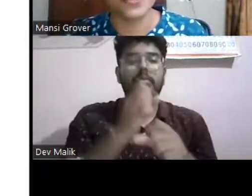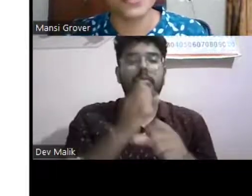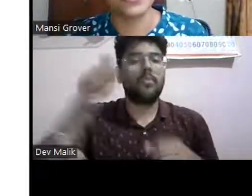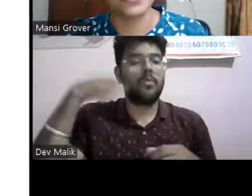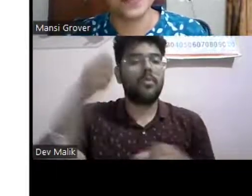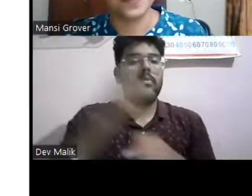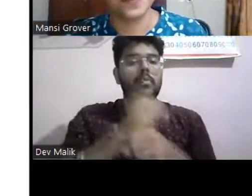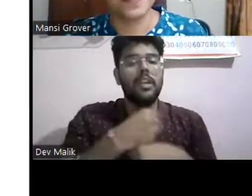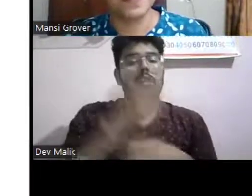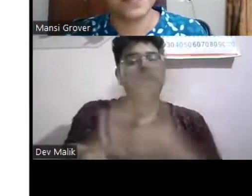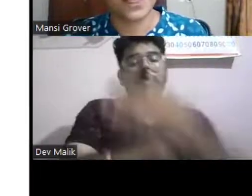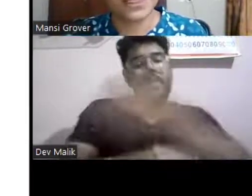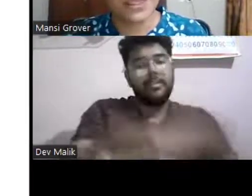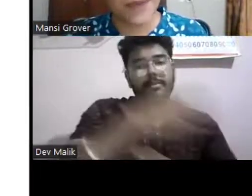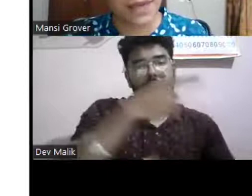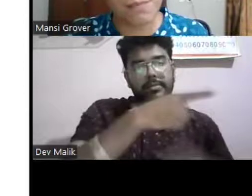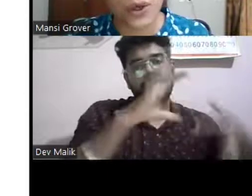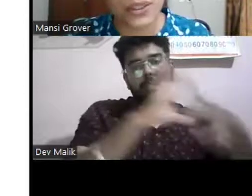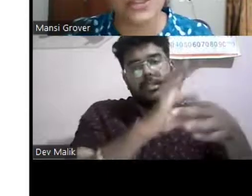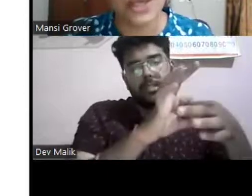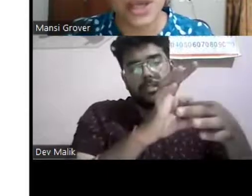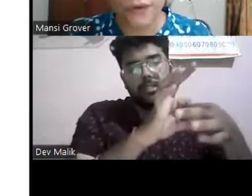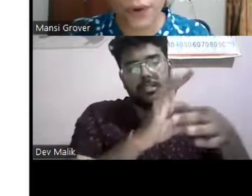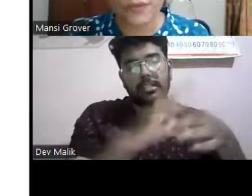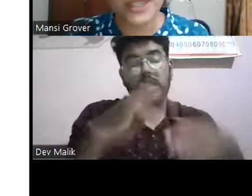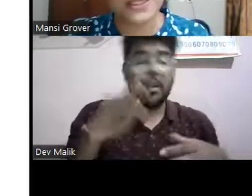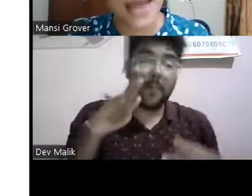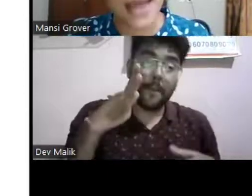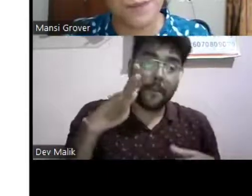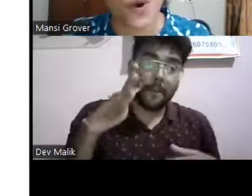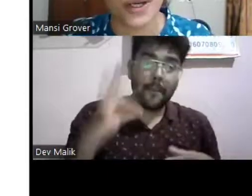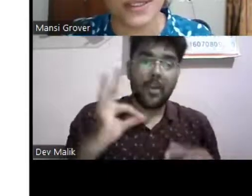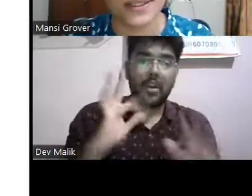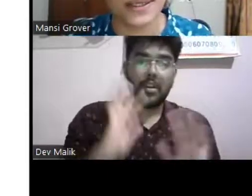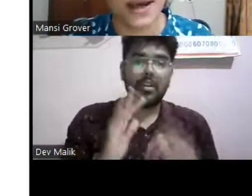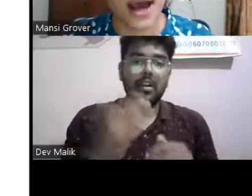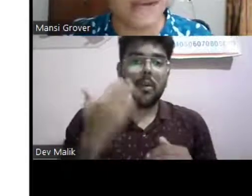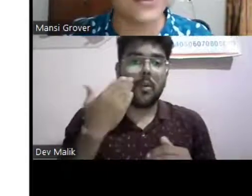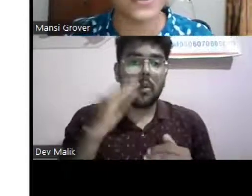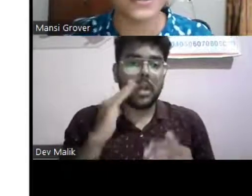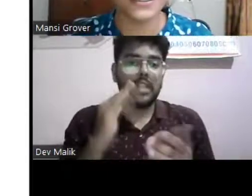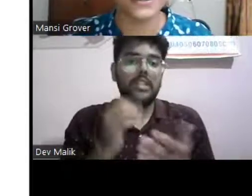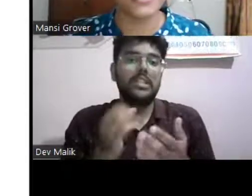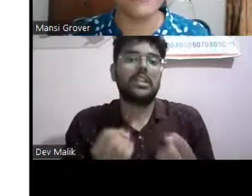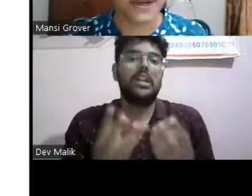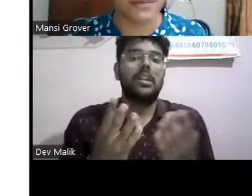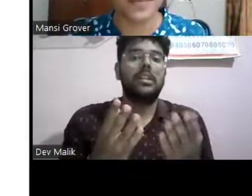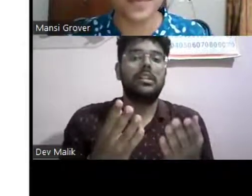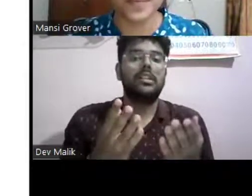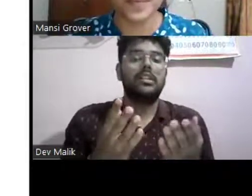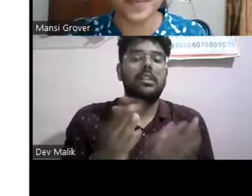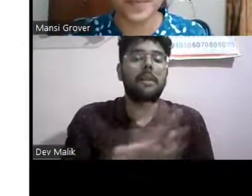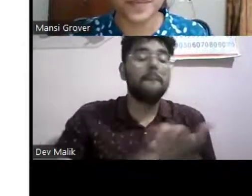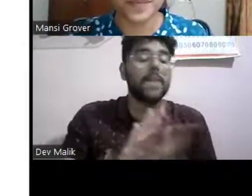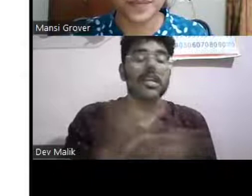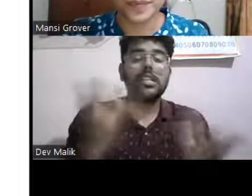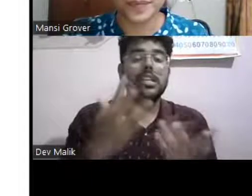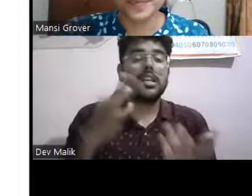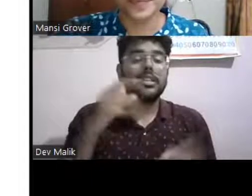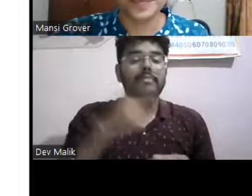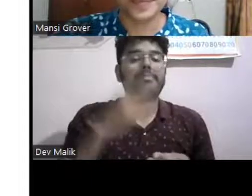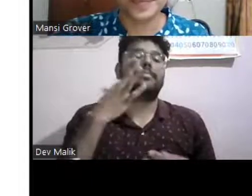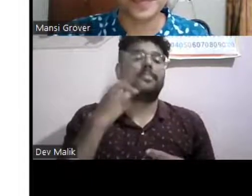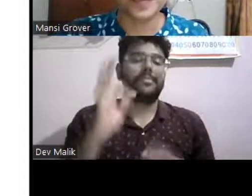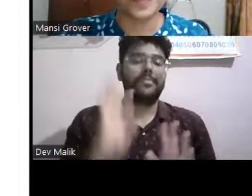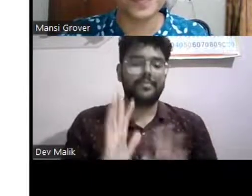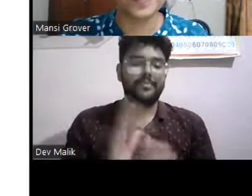disabled person. It's very important from which standpoint are we creating a film.